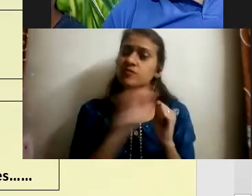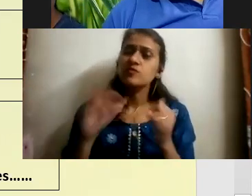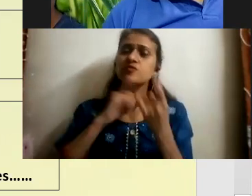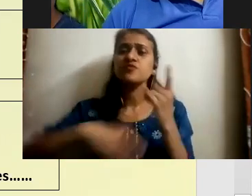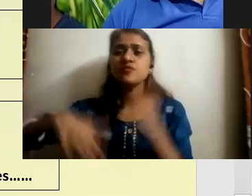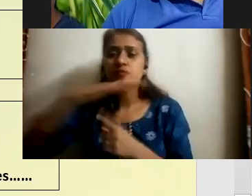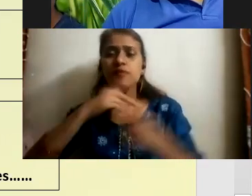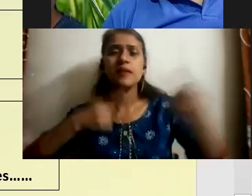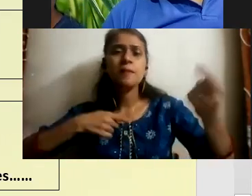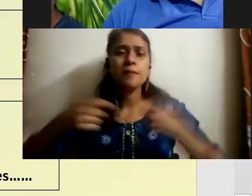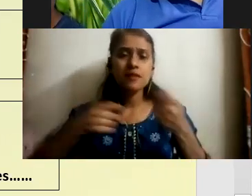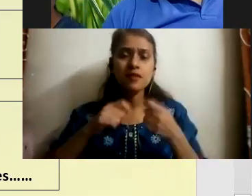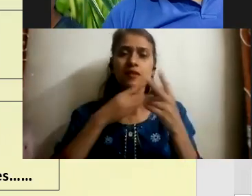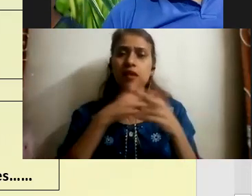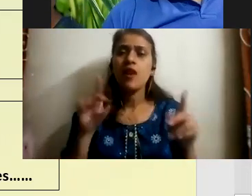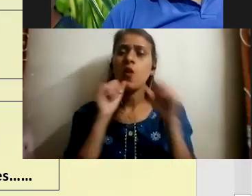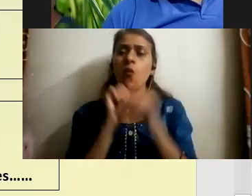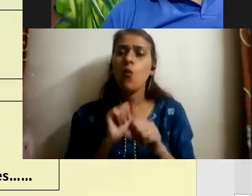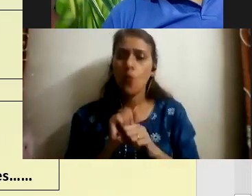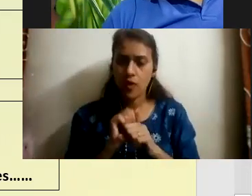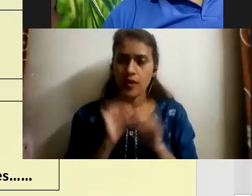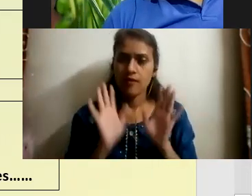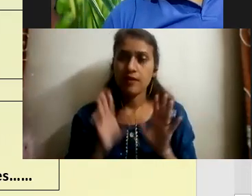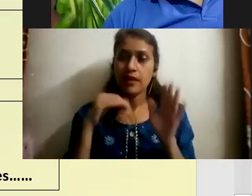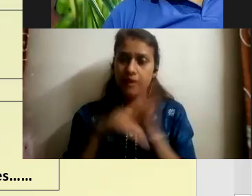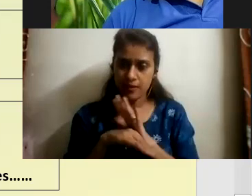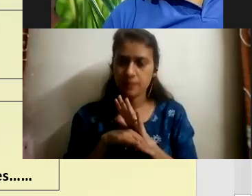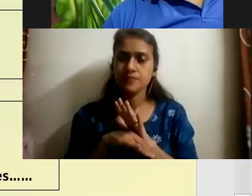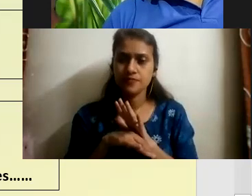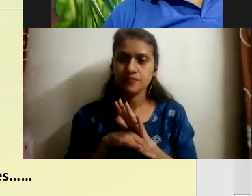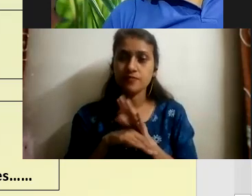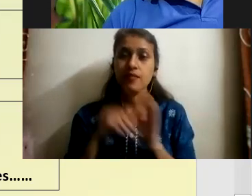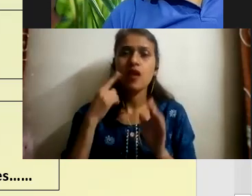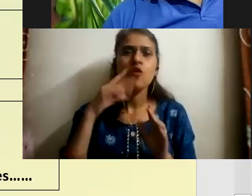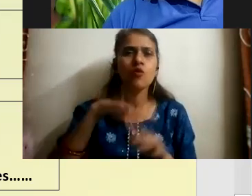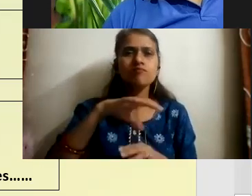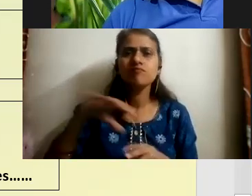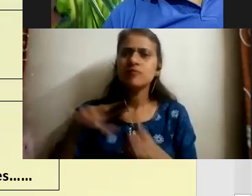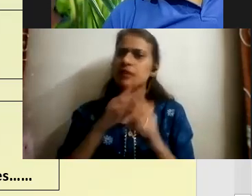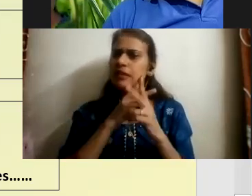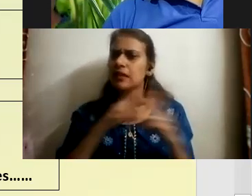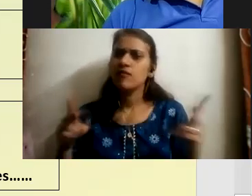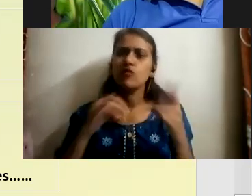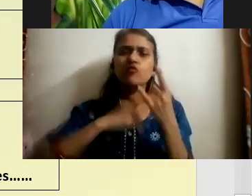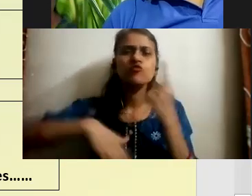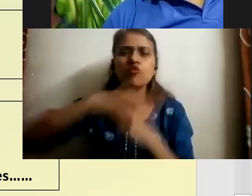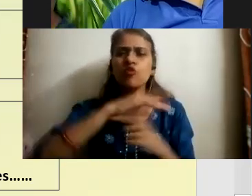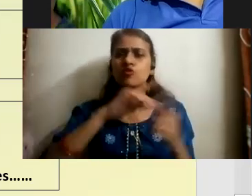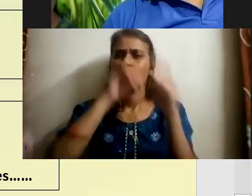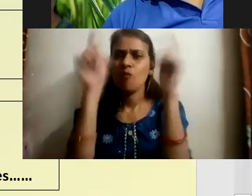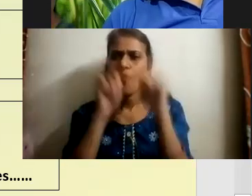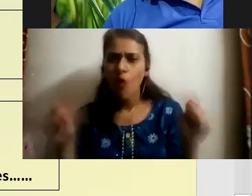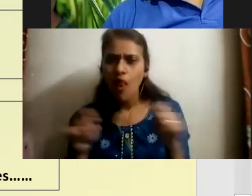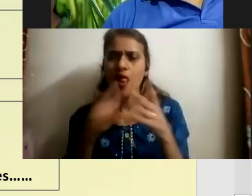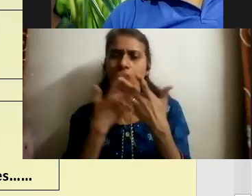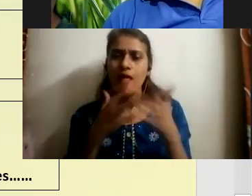social entrepreneur has to work in unison with those institutions, because they work in the societal model. They're